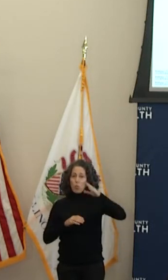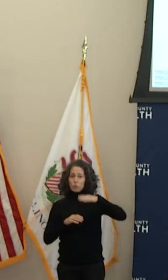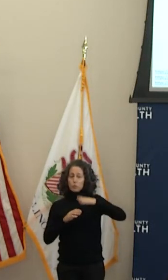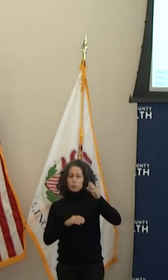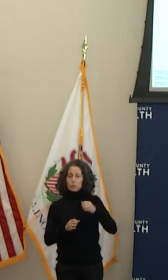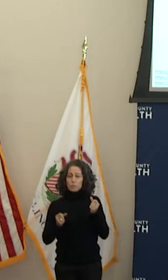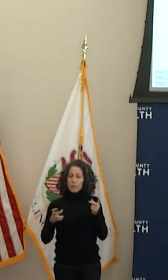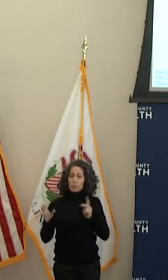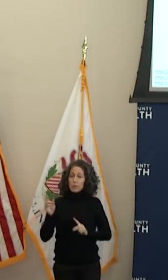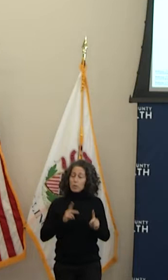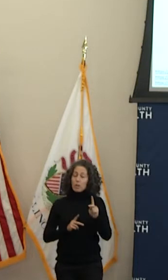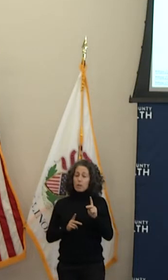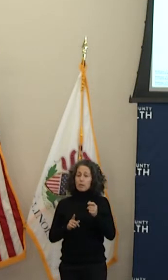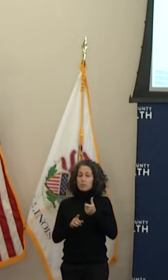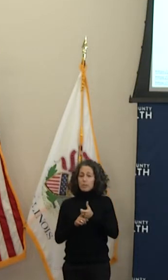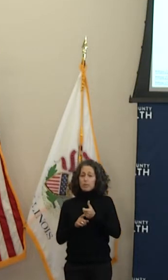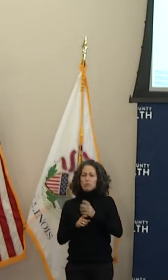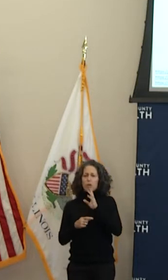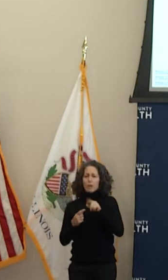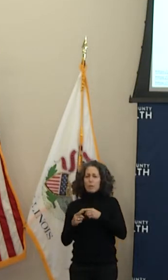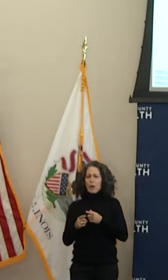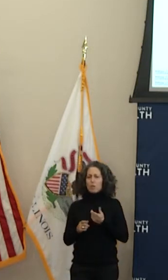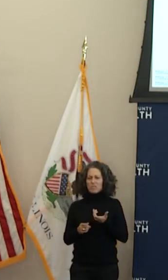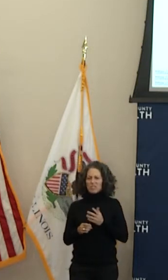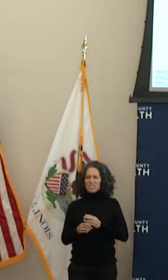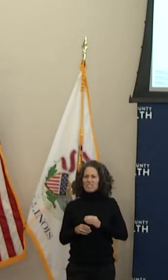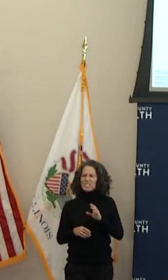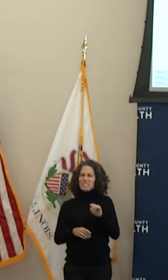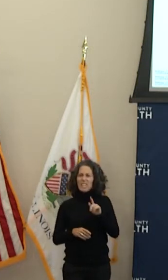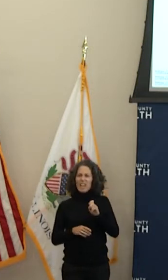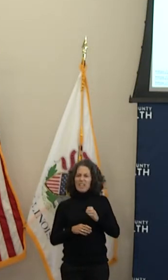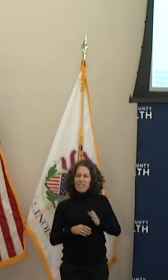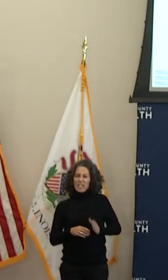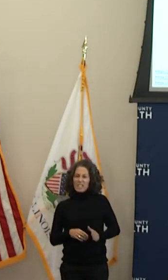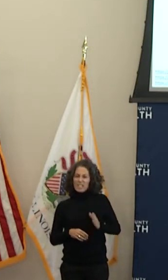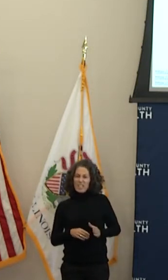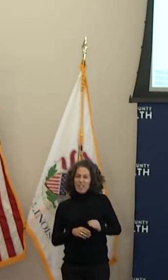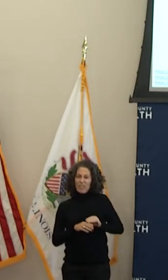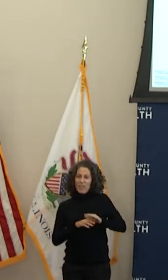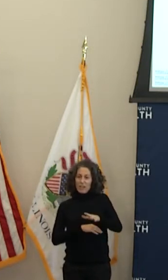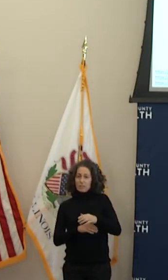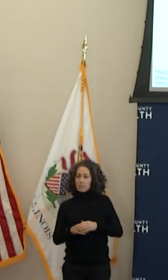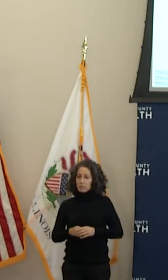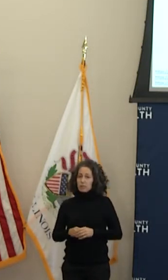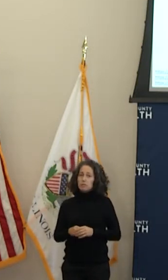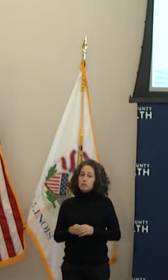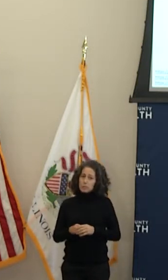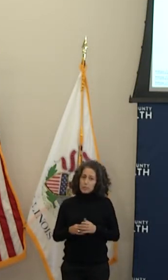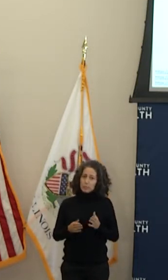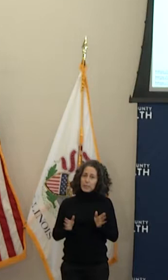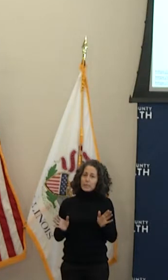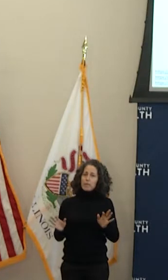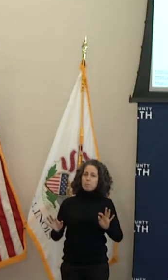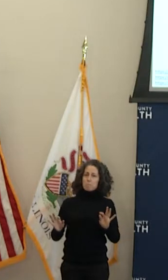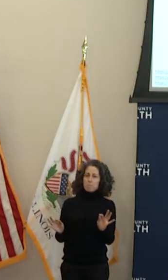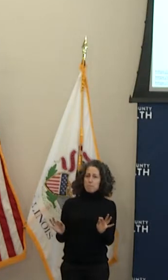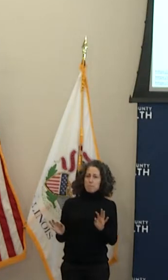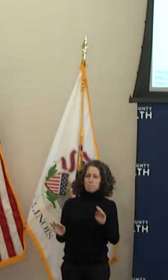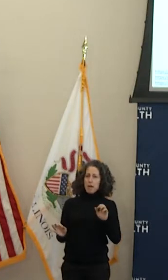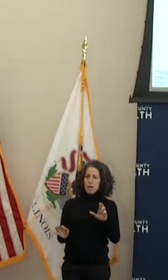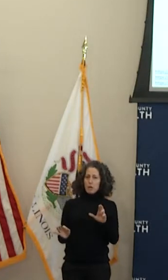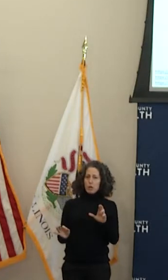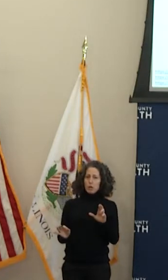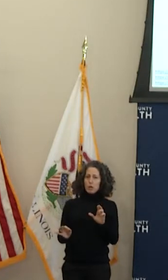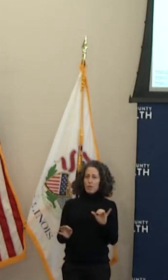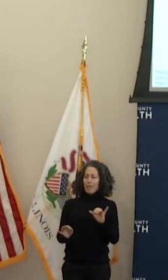Many folks have had questions about side effects. I'm pleased to announce that they were in general very minor and included things like